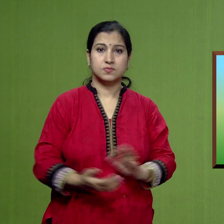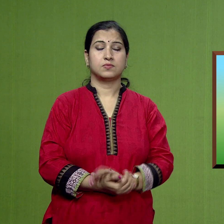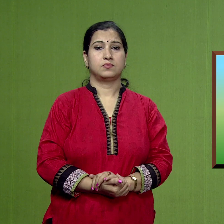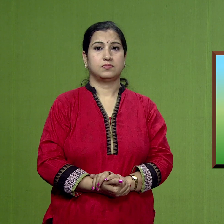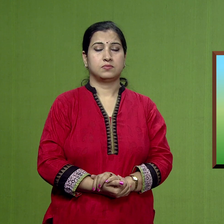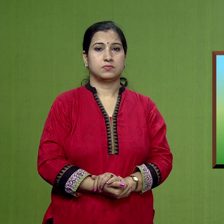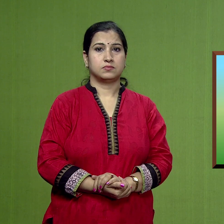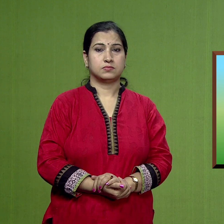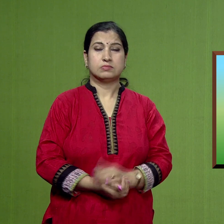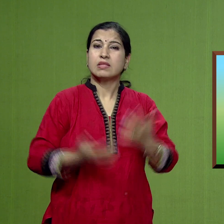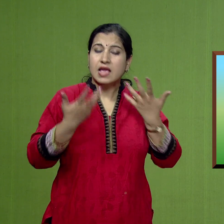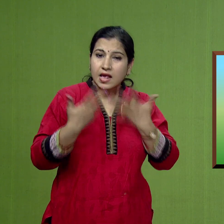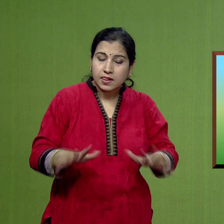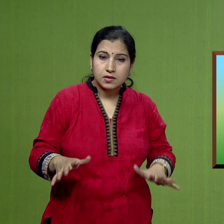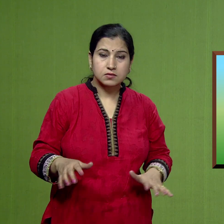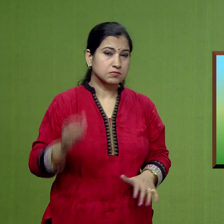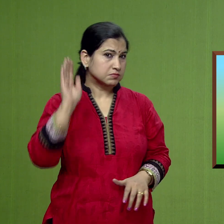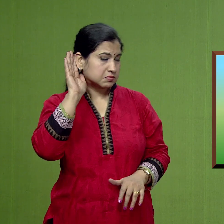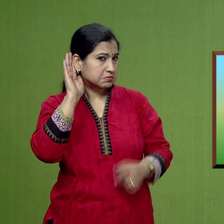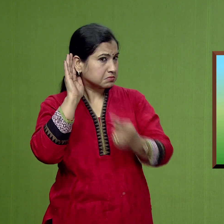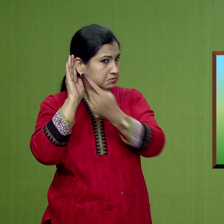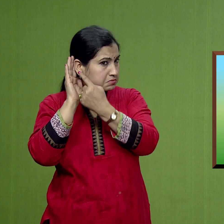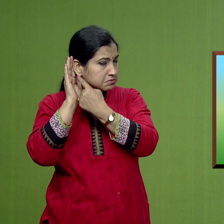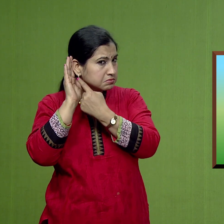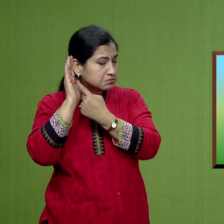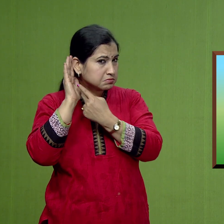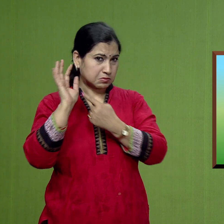Any unpleasant sound is called noise.